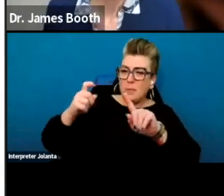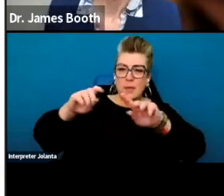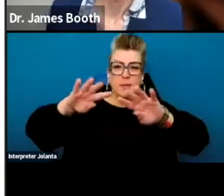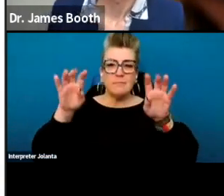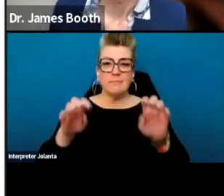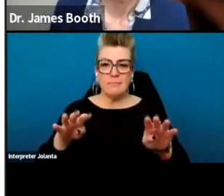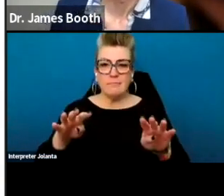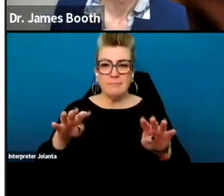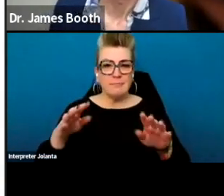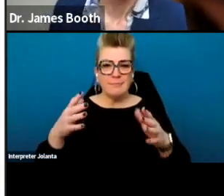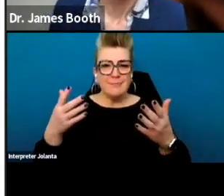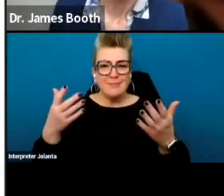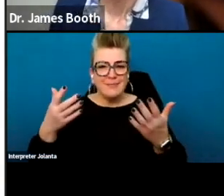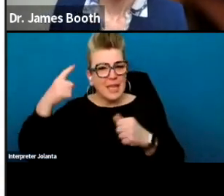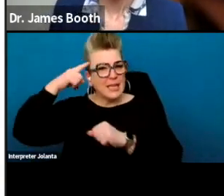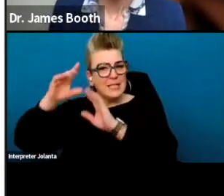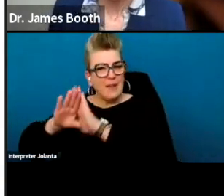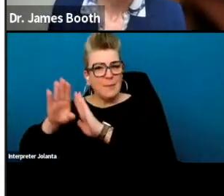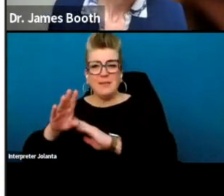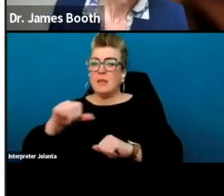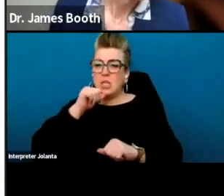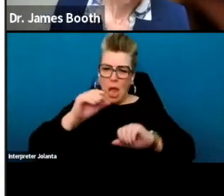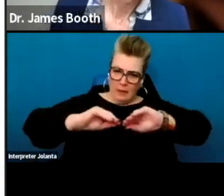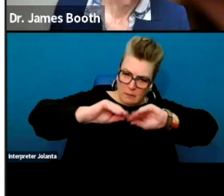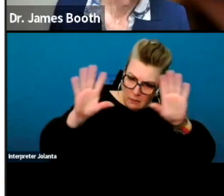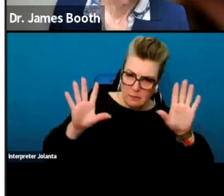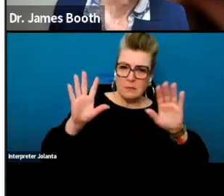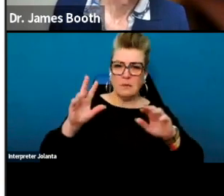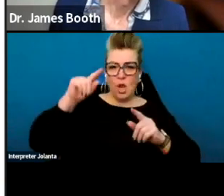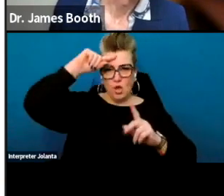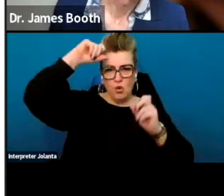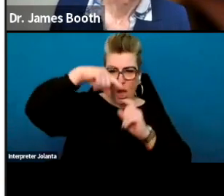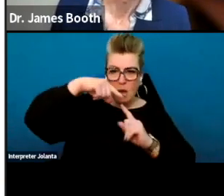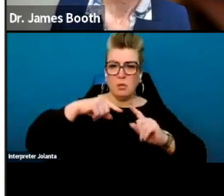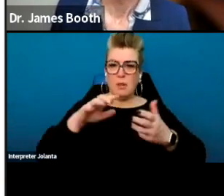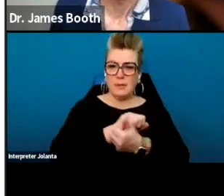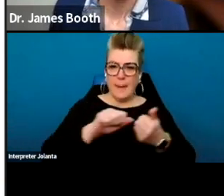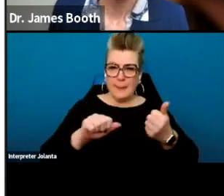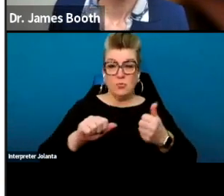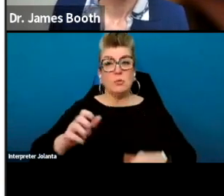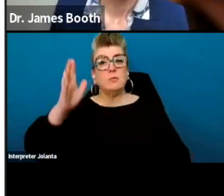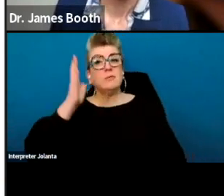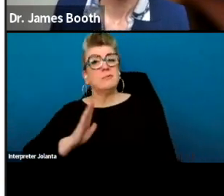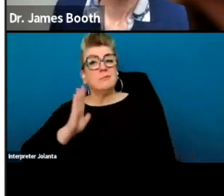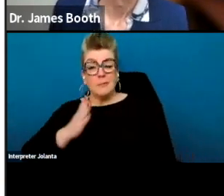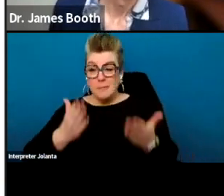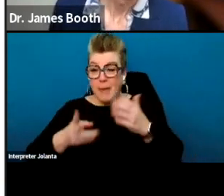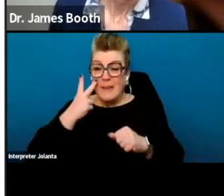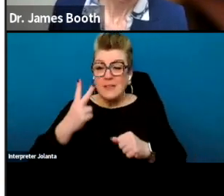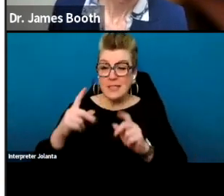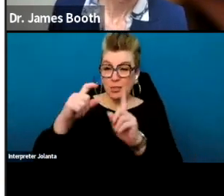to frank neurological damage. In the past, we've used terms like specific language